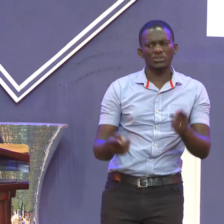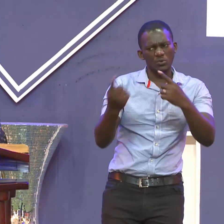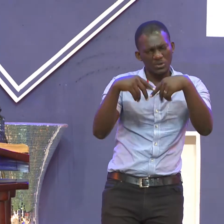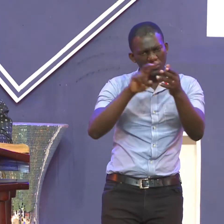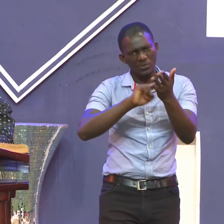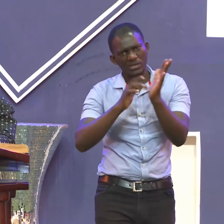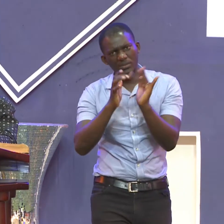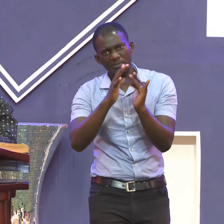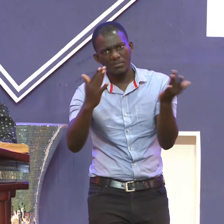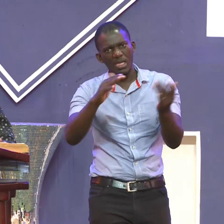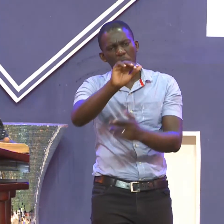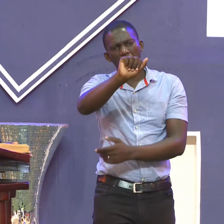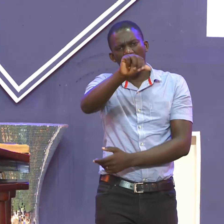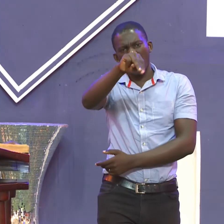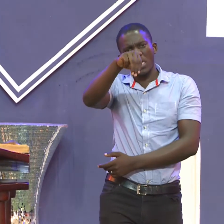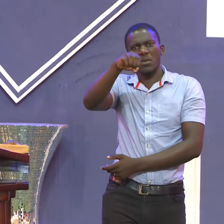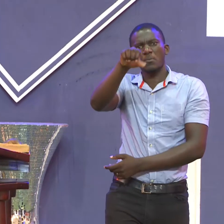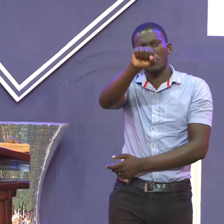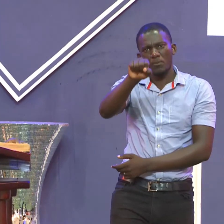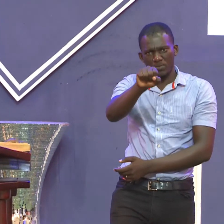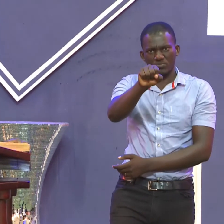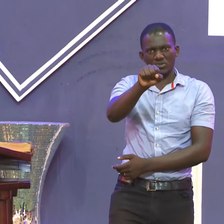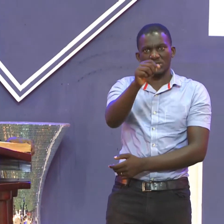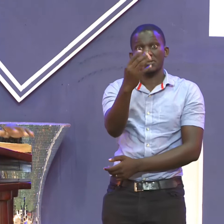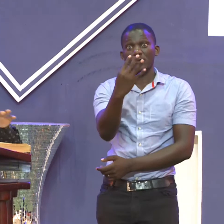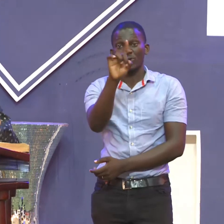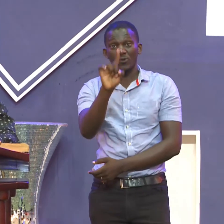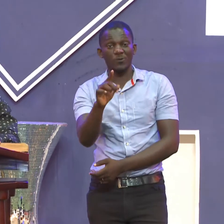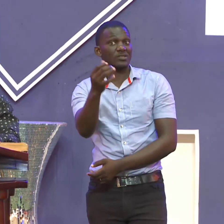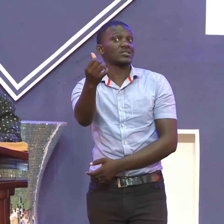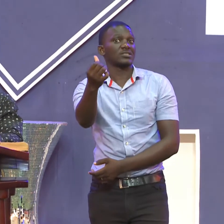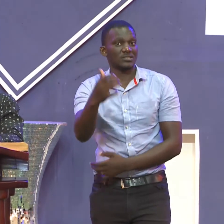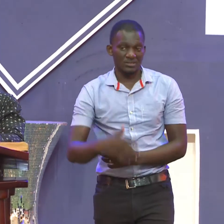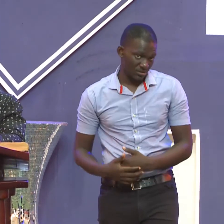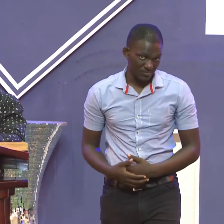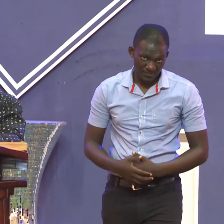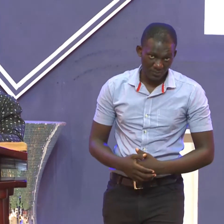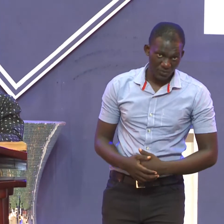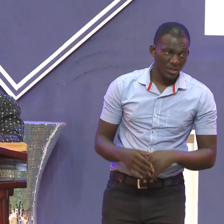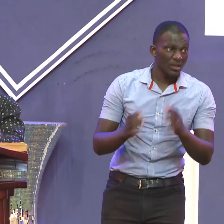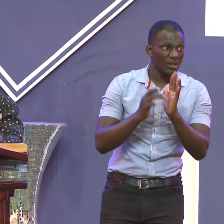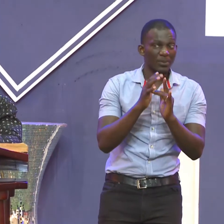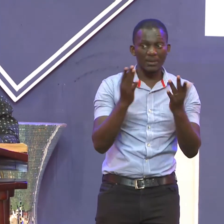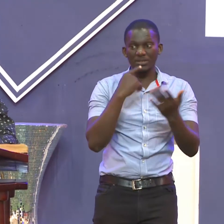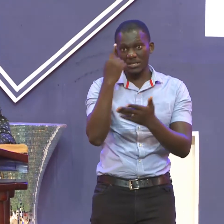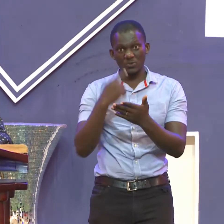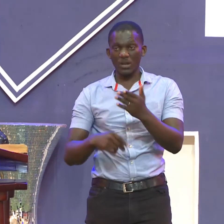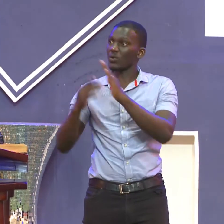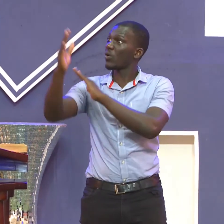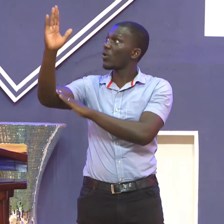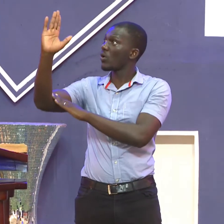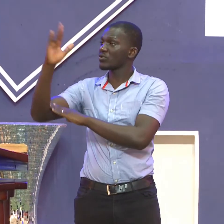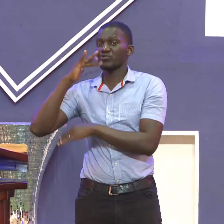mukaga let me take you a little to Amos 4:6 Amos nyamukaga Amos 4:6 Katonda ayogera n'abantu be The